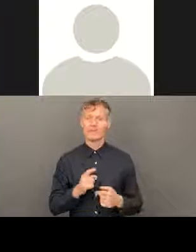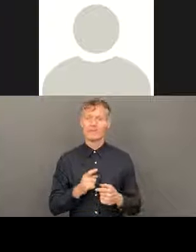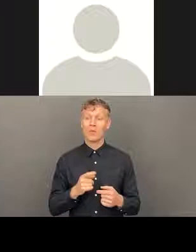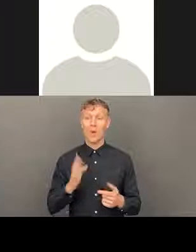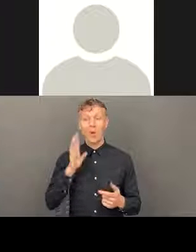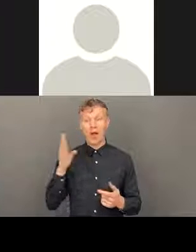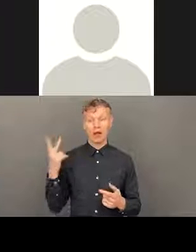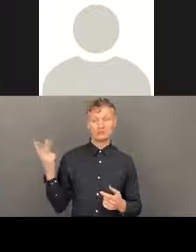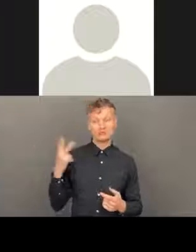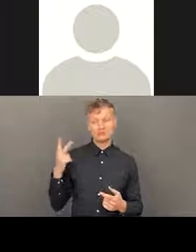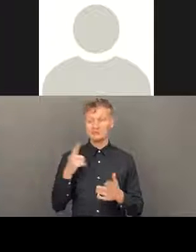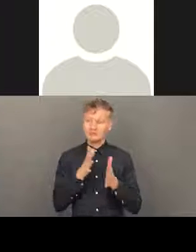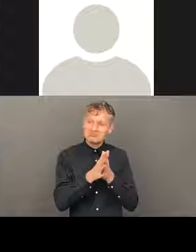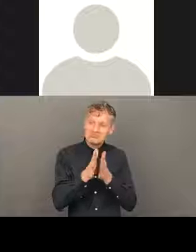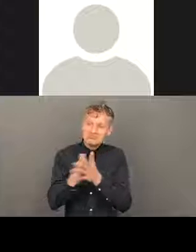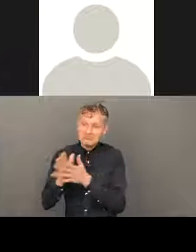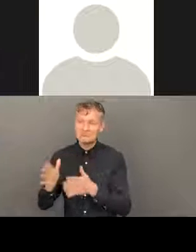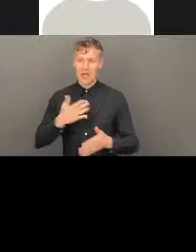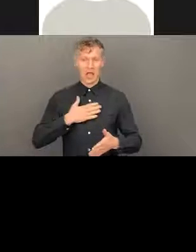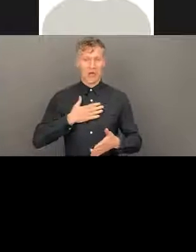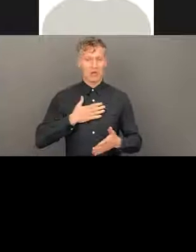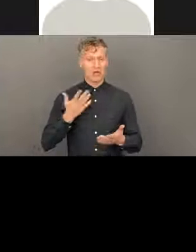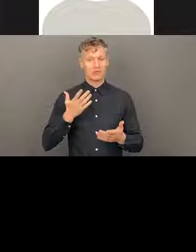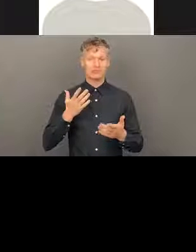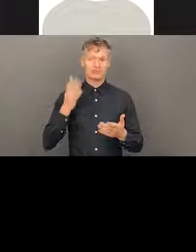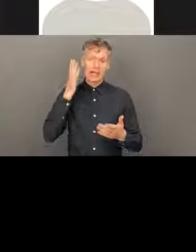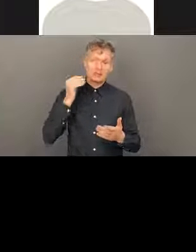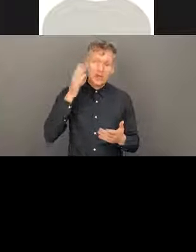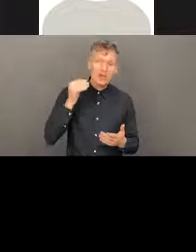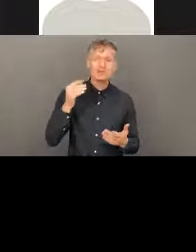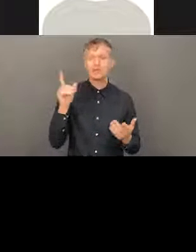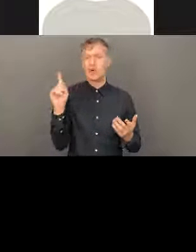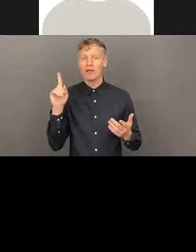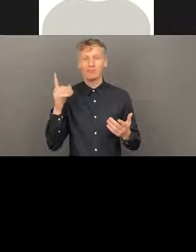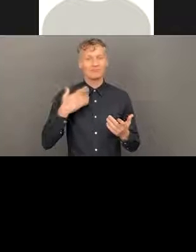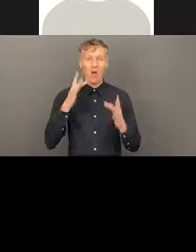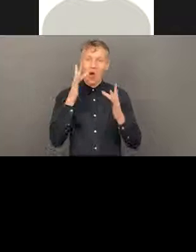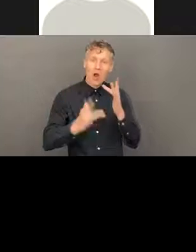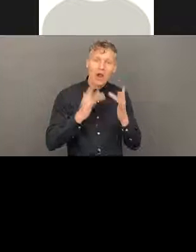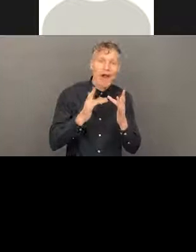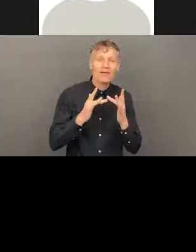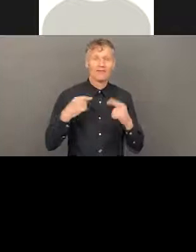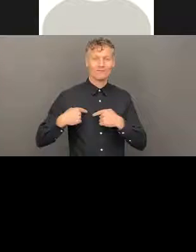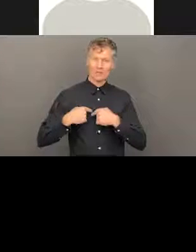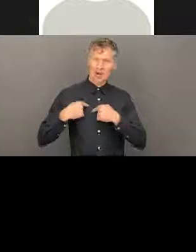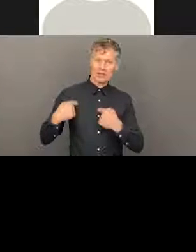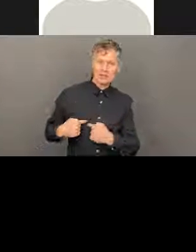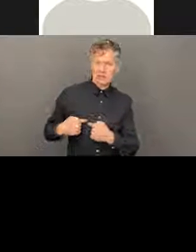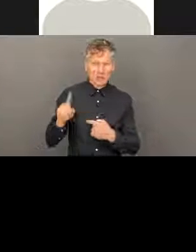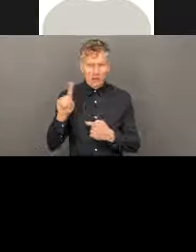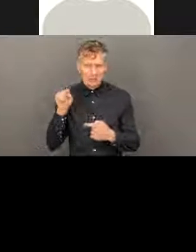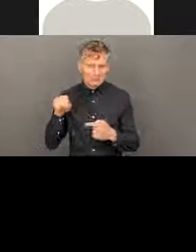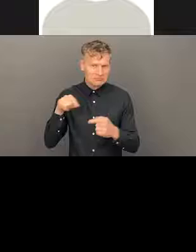our experience in online volunteering, and okay,